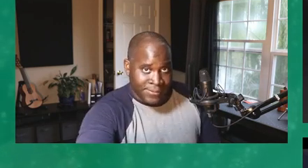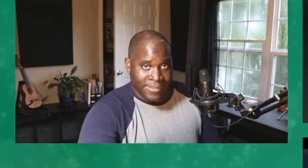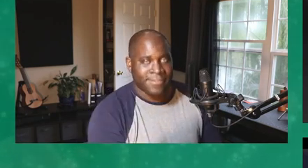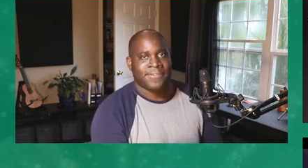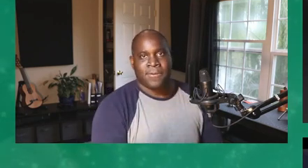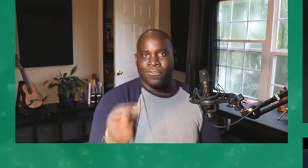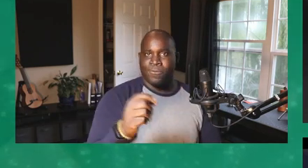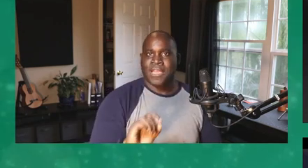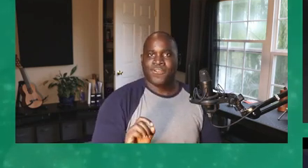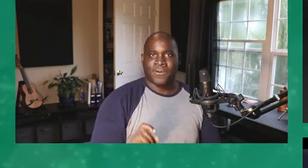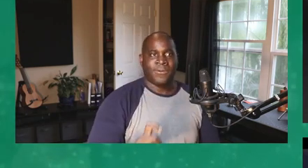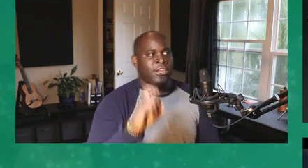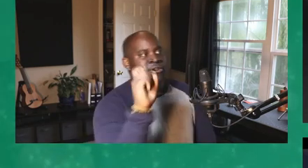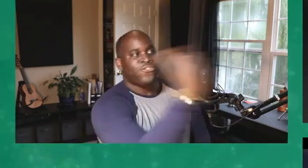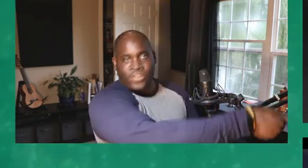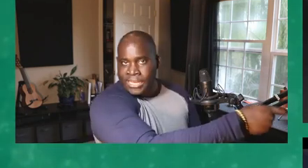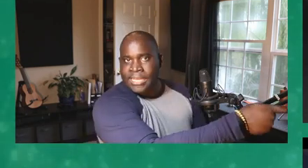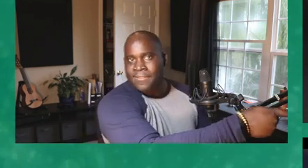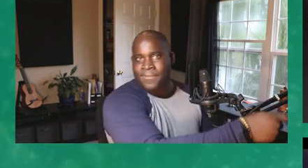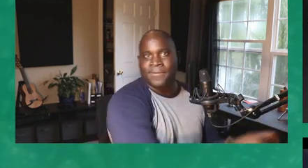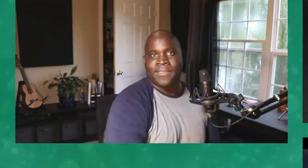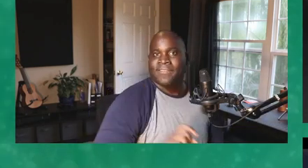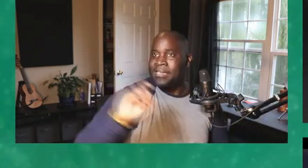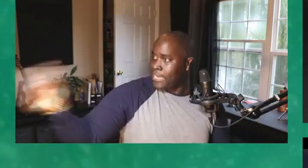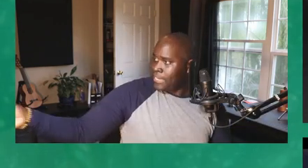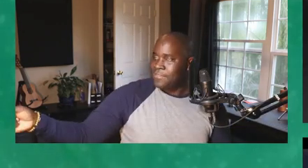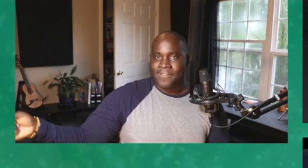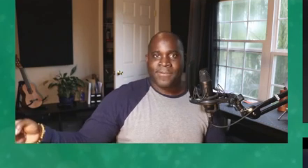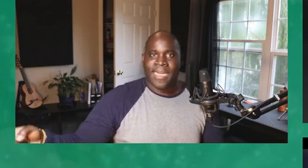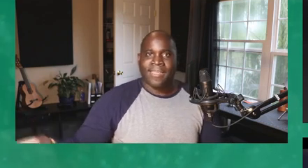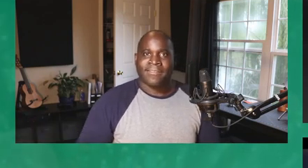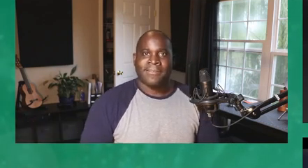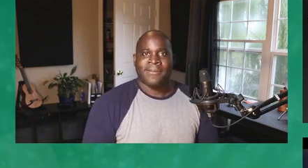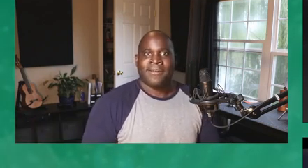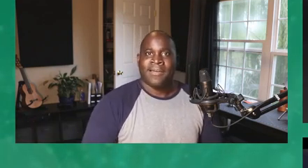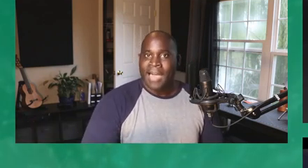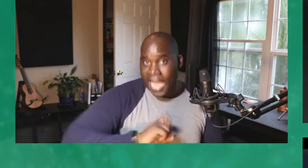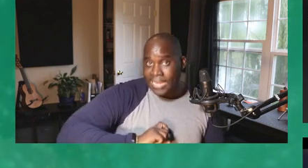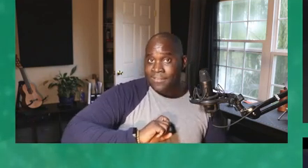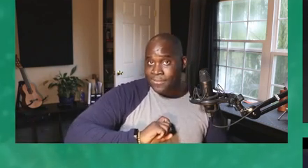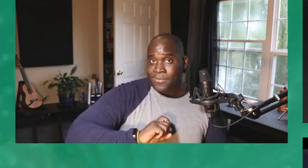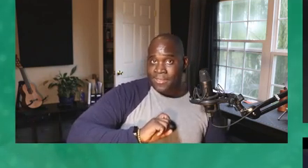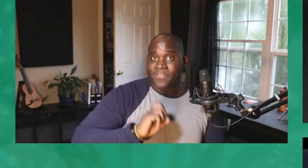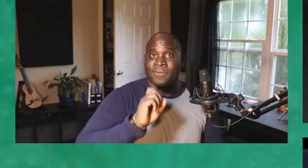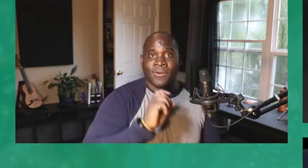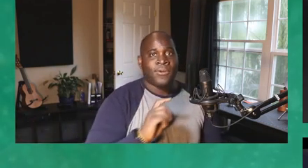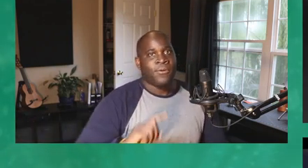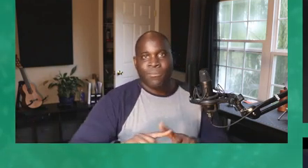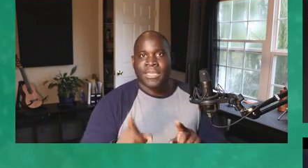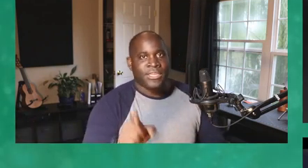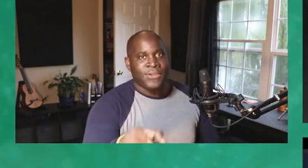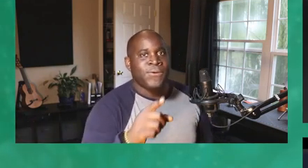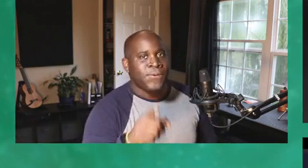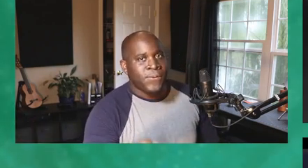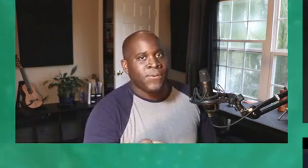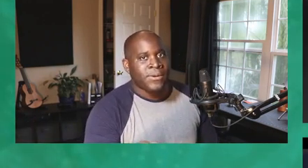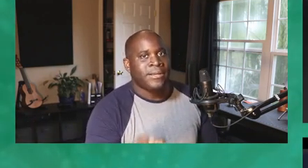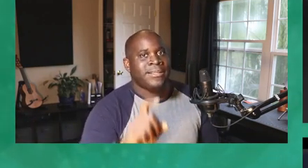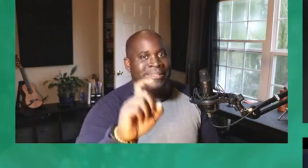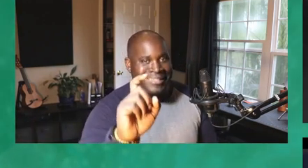need to do this. So it's directional. She needs to do this. He needs to do that. I need to do this. But